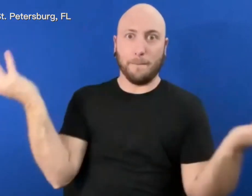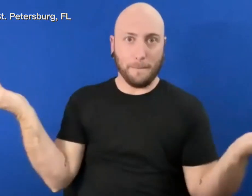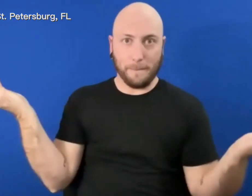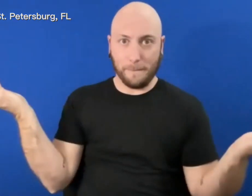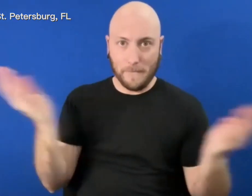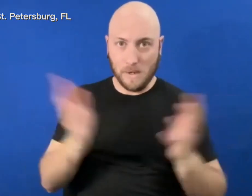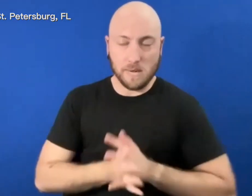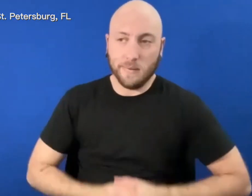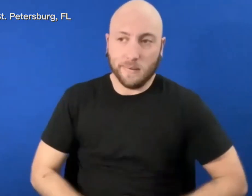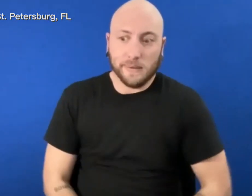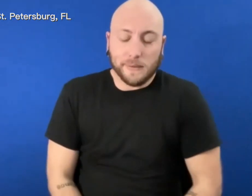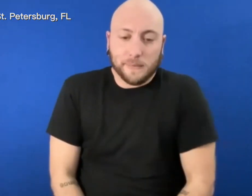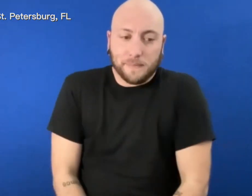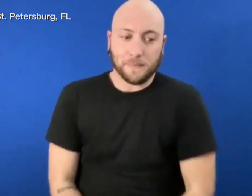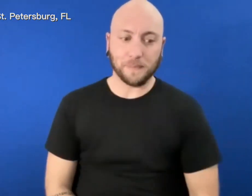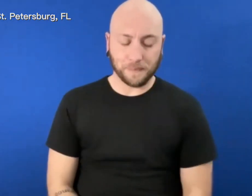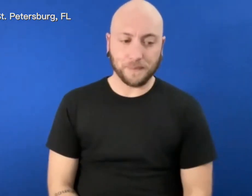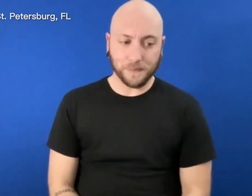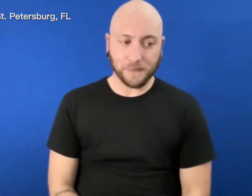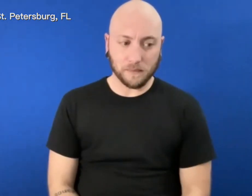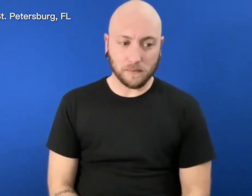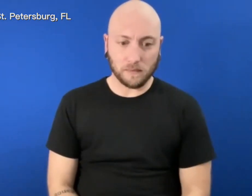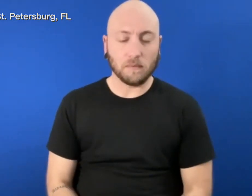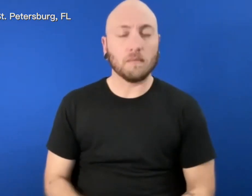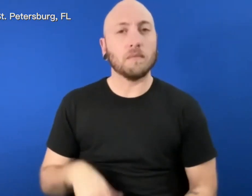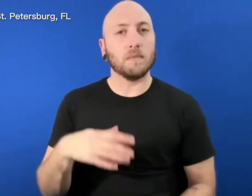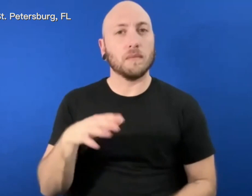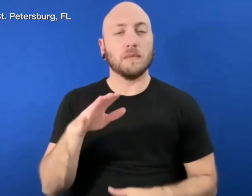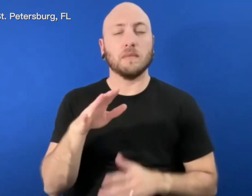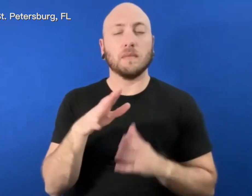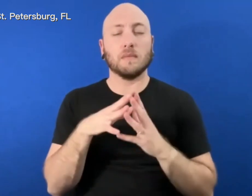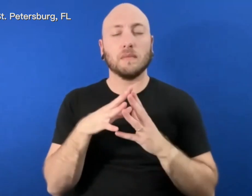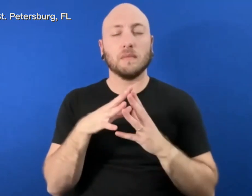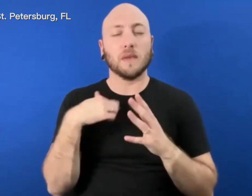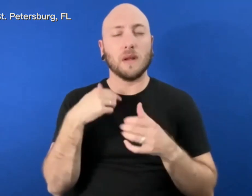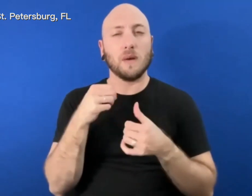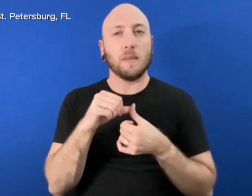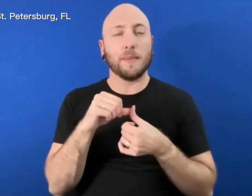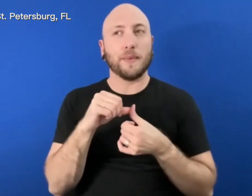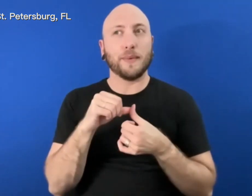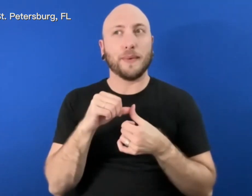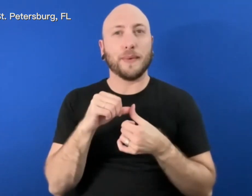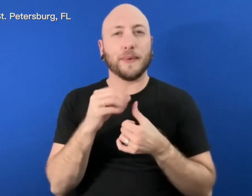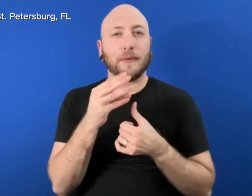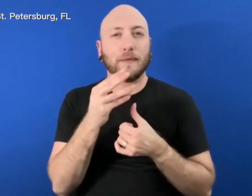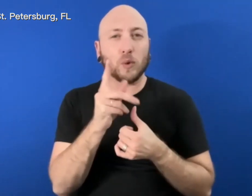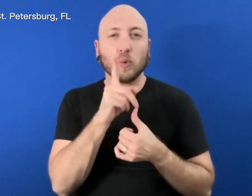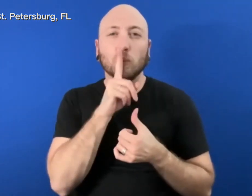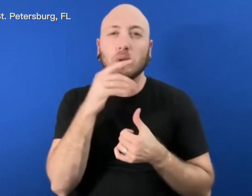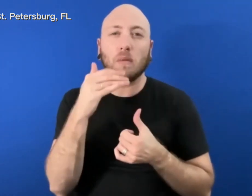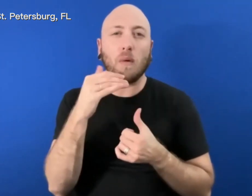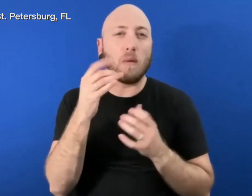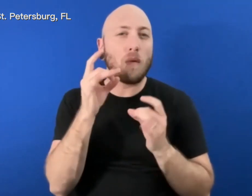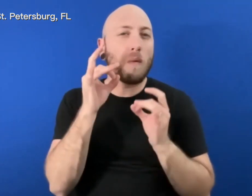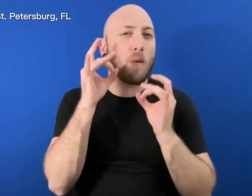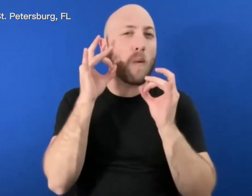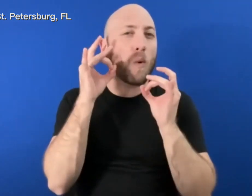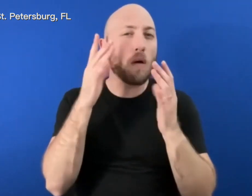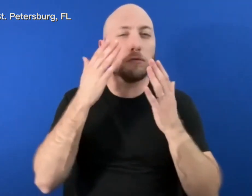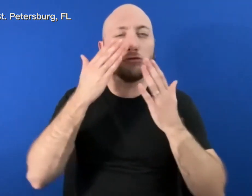I just remember the really gruesome and like just like dark graphic parts about it. But I got